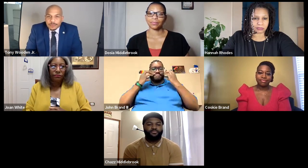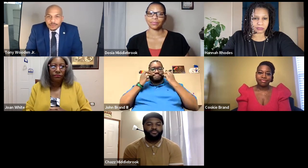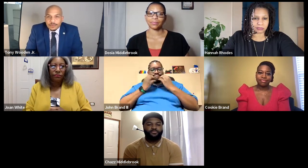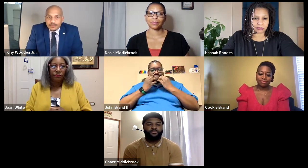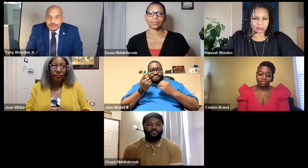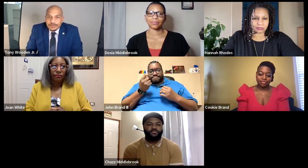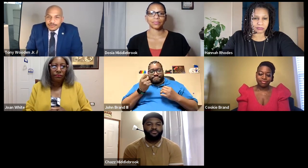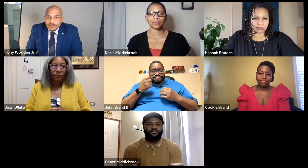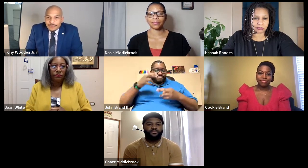that has a green band.